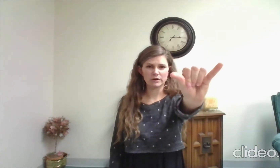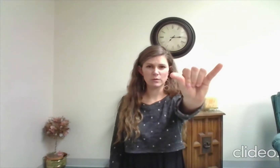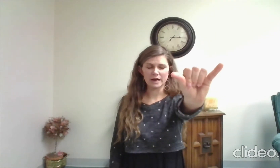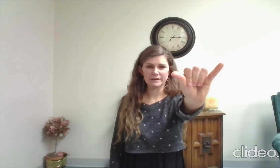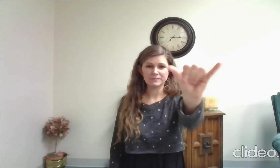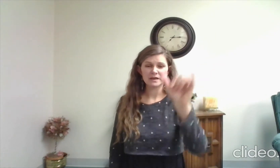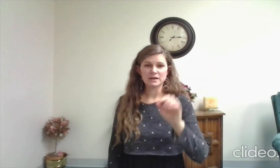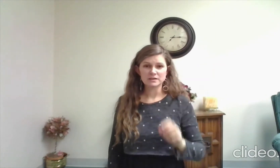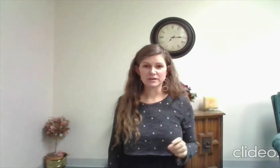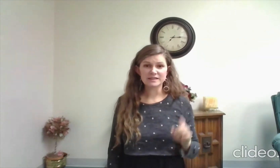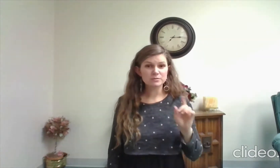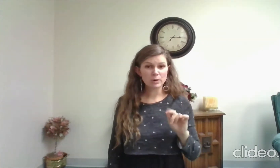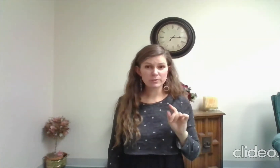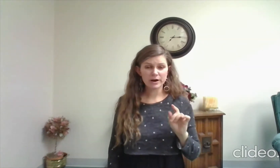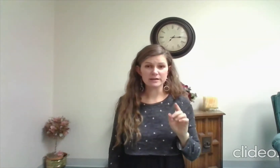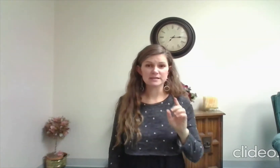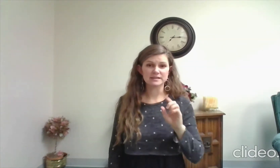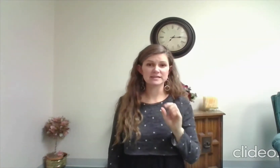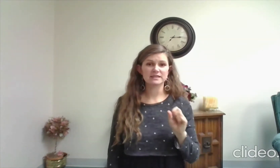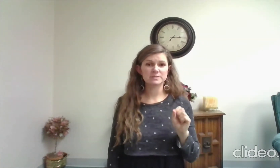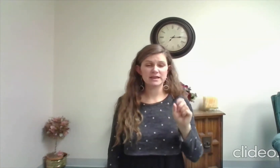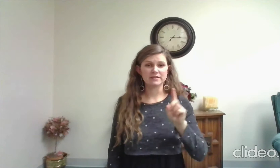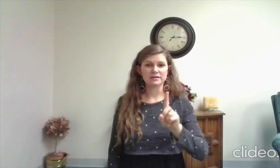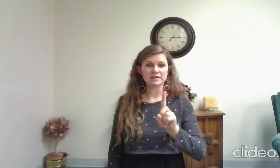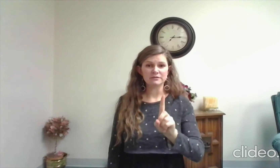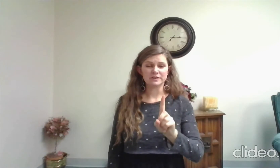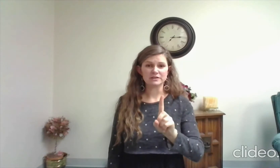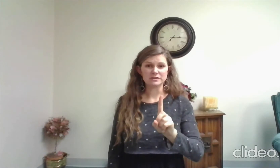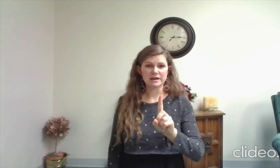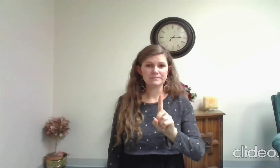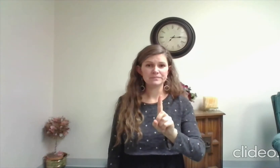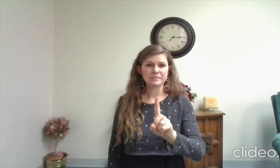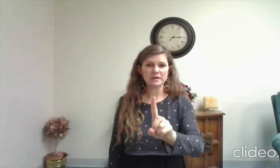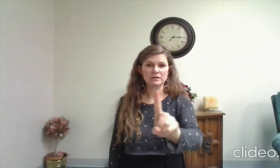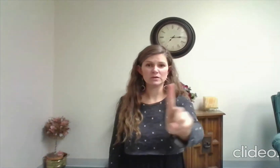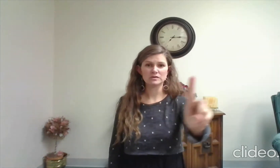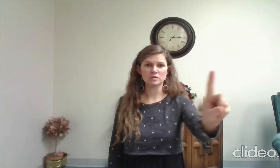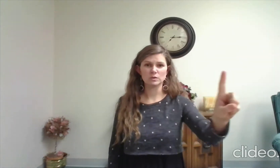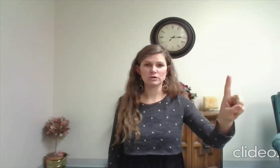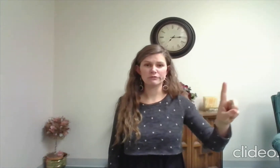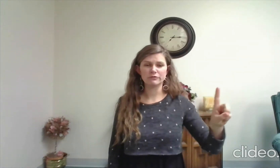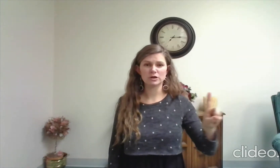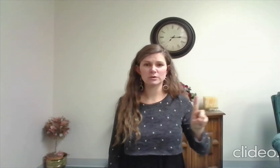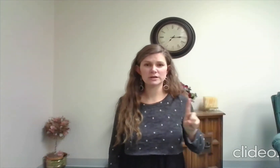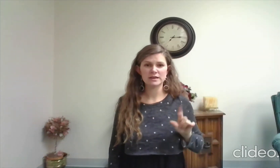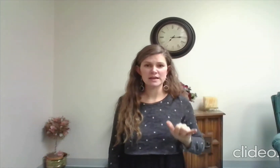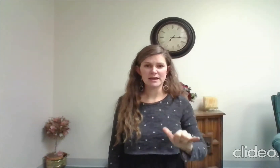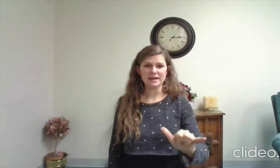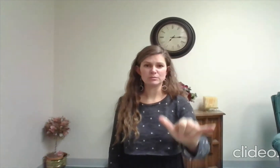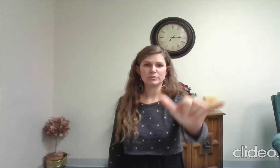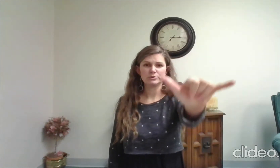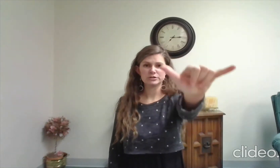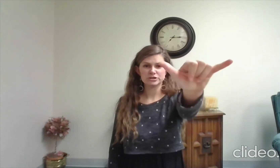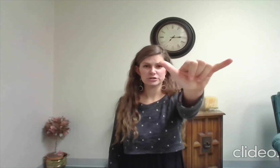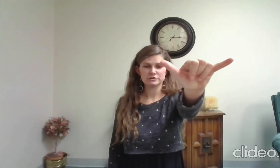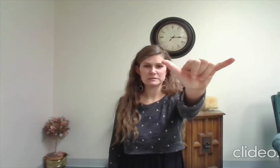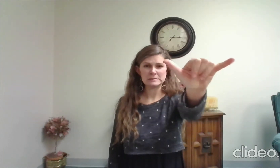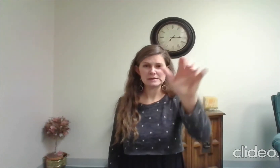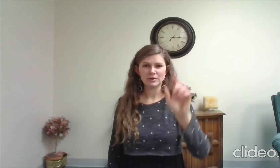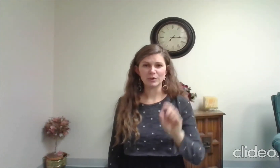Y. So that's both parts. Let's stick them together. Fingers up, swirl forward, and push. One more